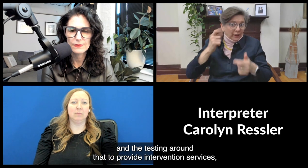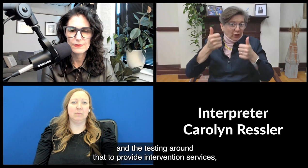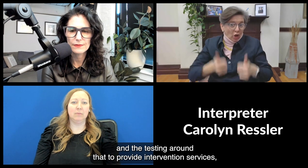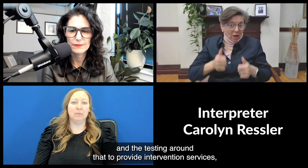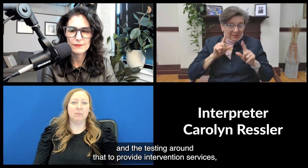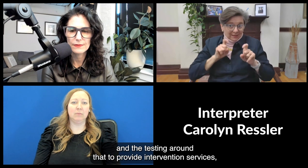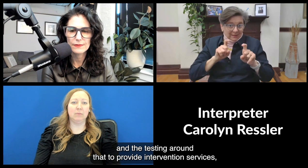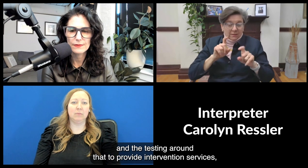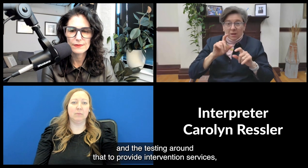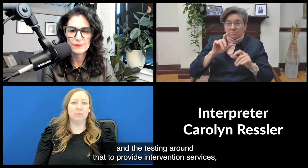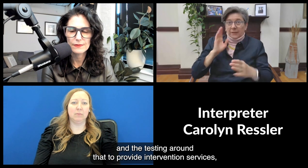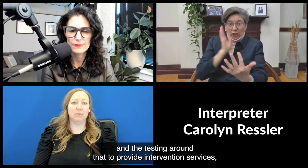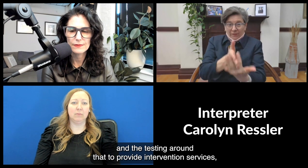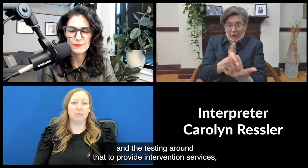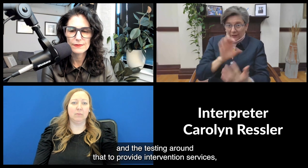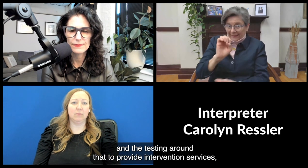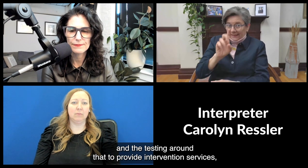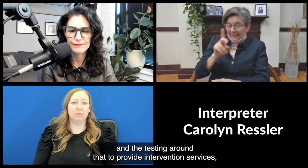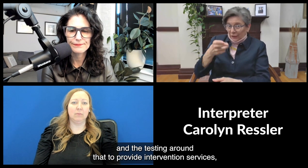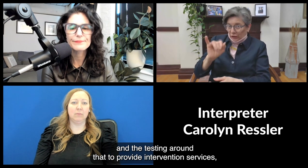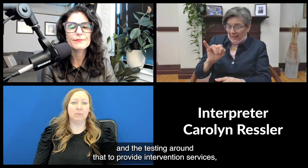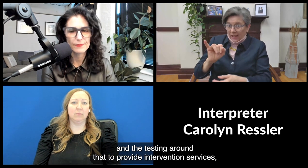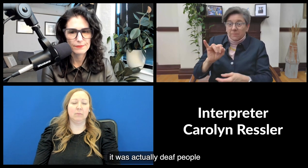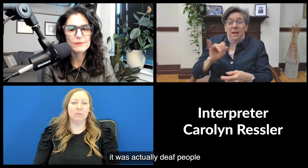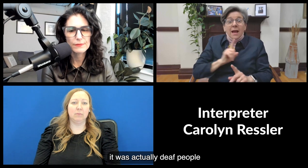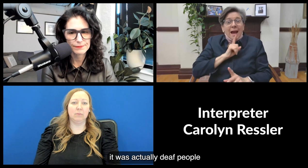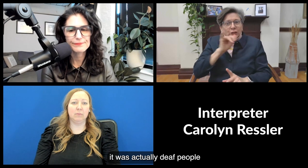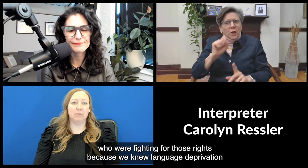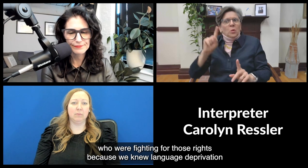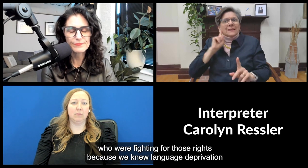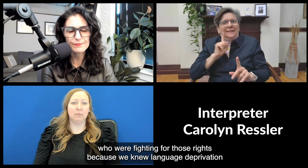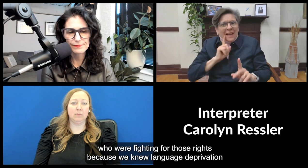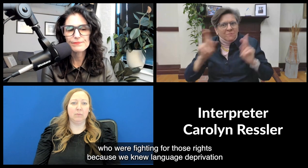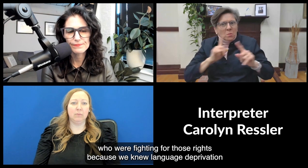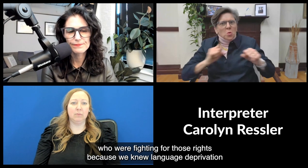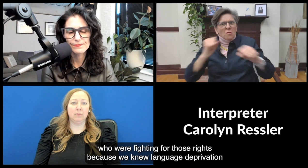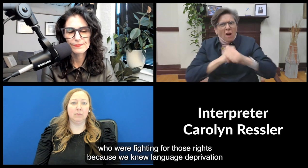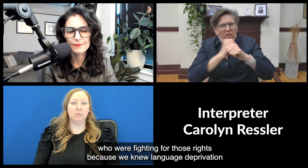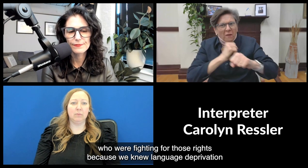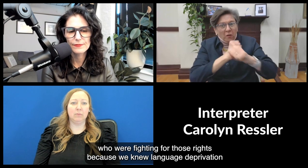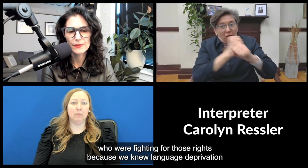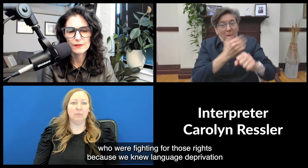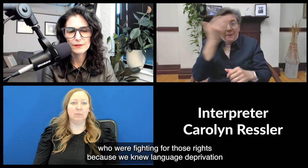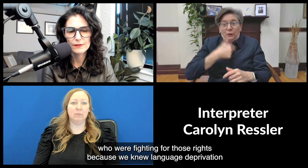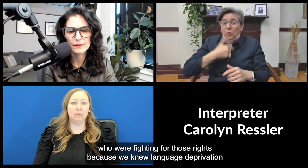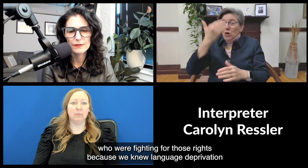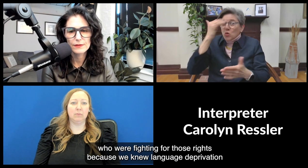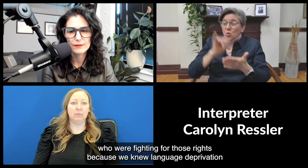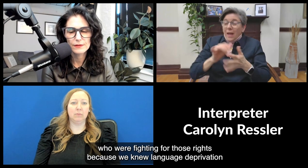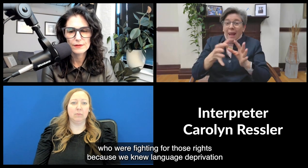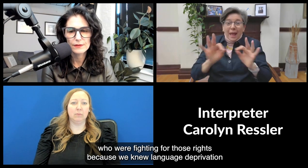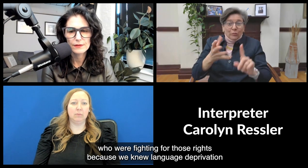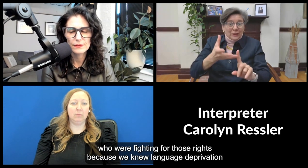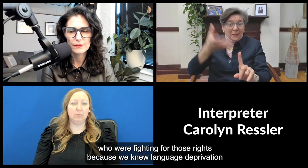call early detection of hearing loss and the testing around that to provide intervention services, it was actually deaf people